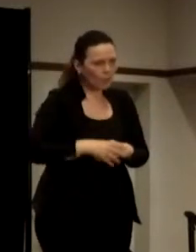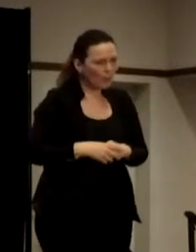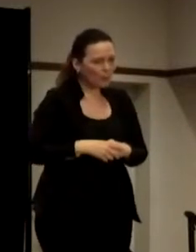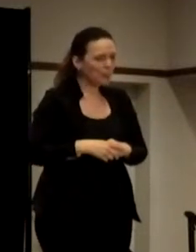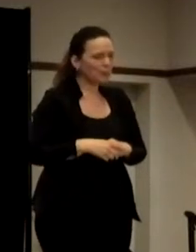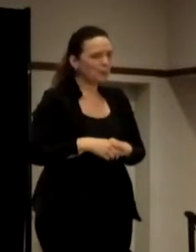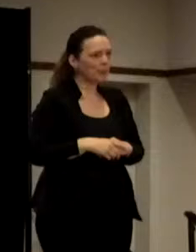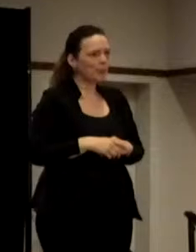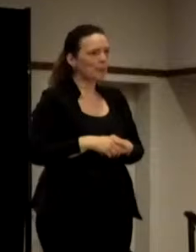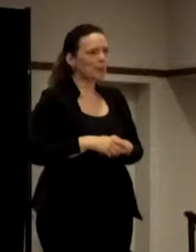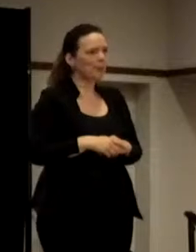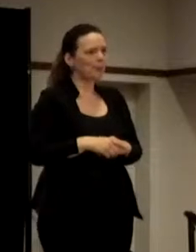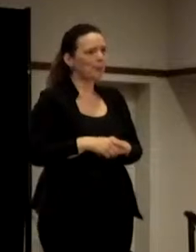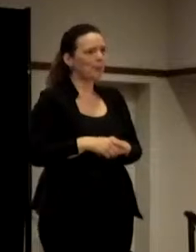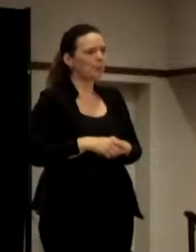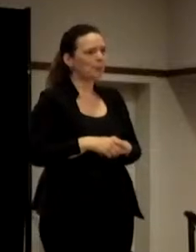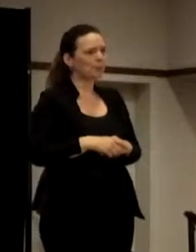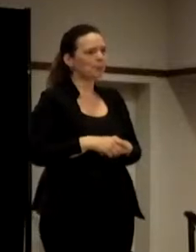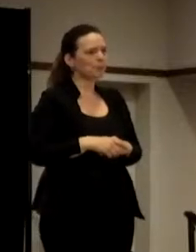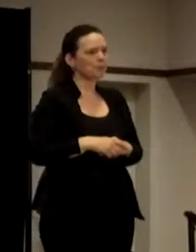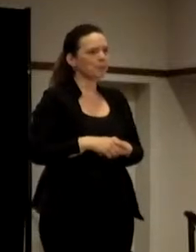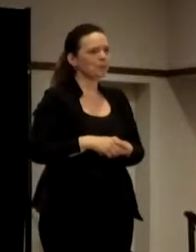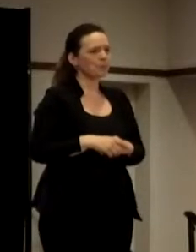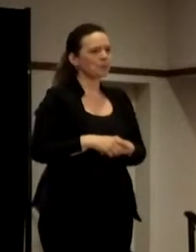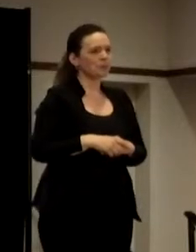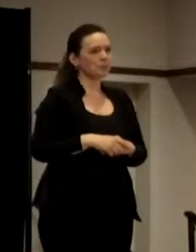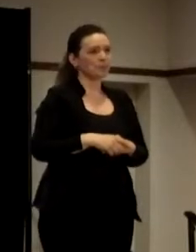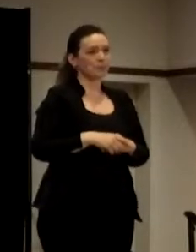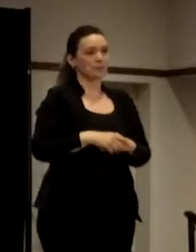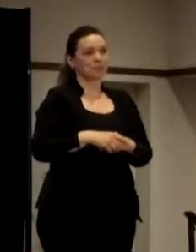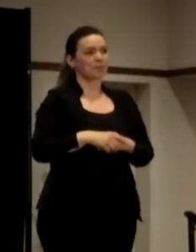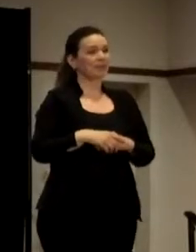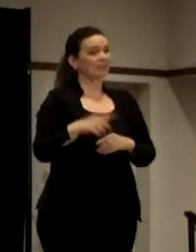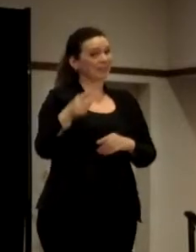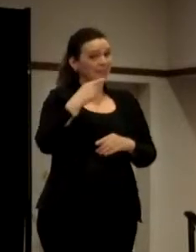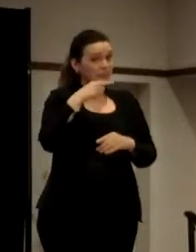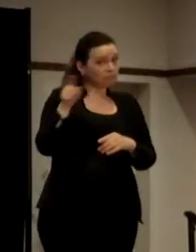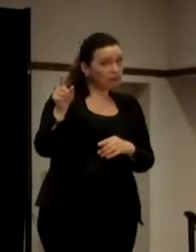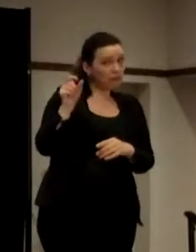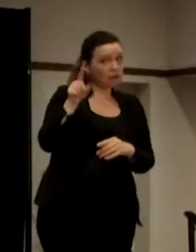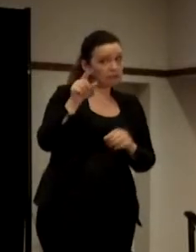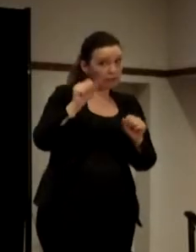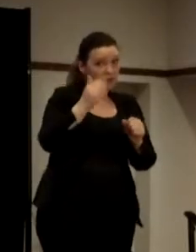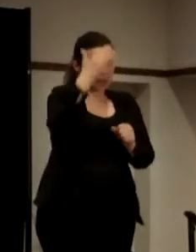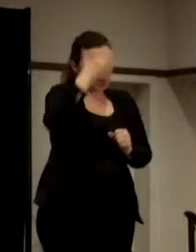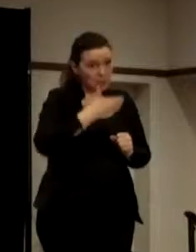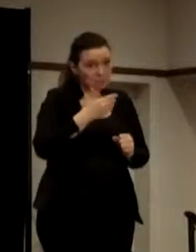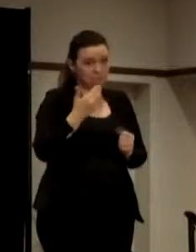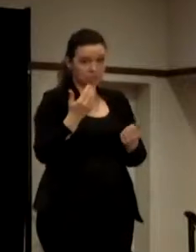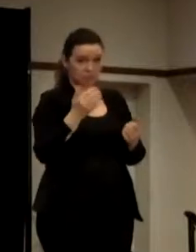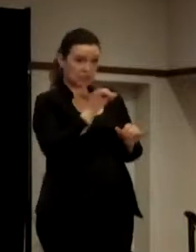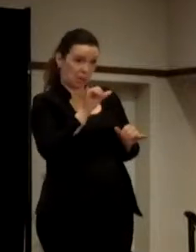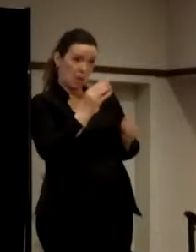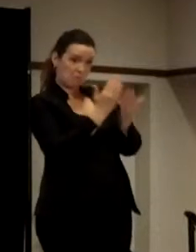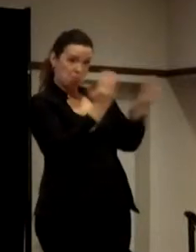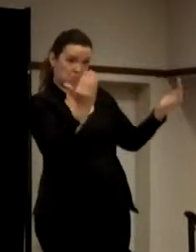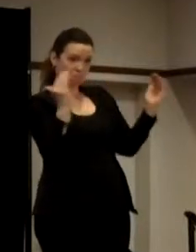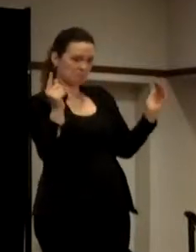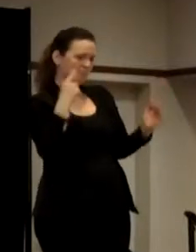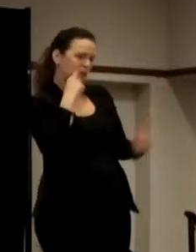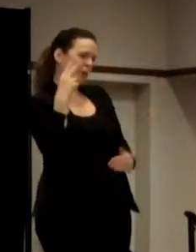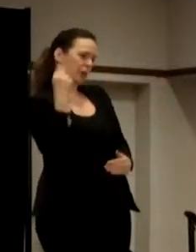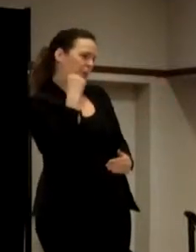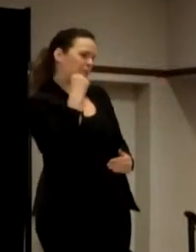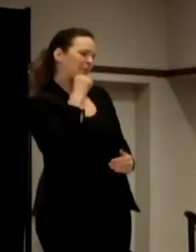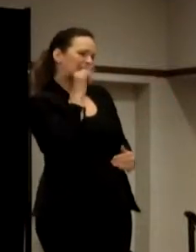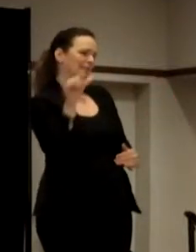something equivalent to the partitions? The state of New York told us no, it is not. So they were clear on that. So if they told